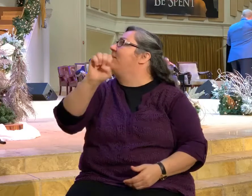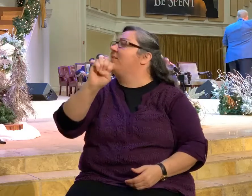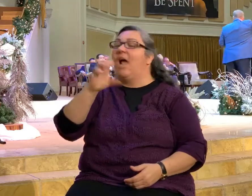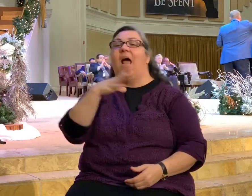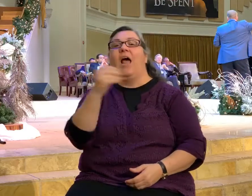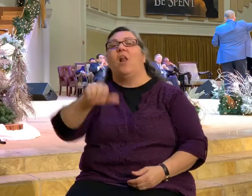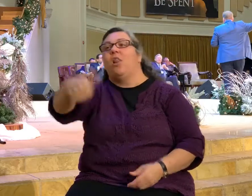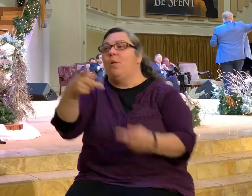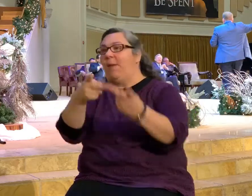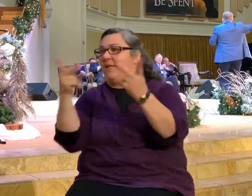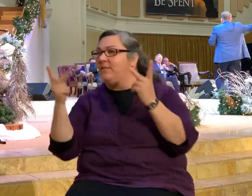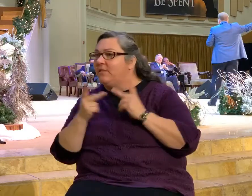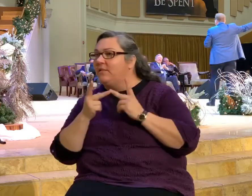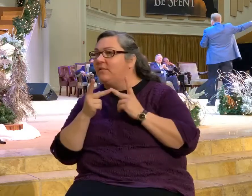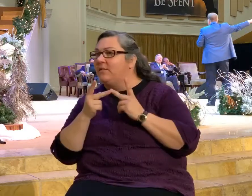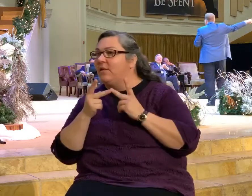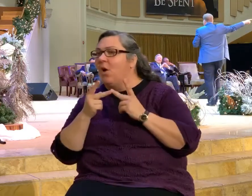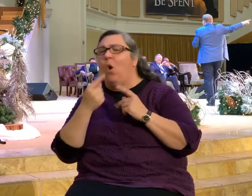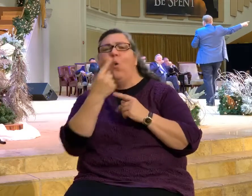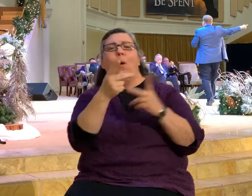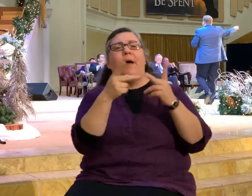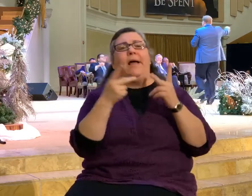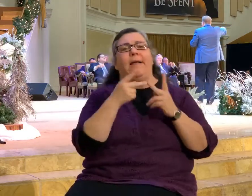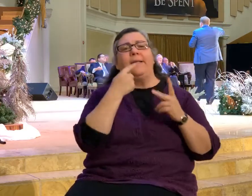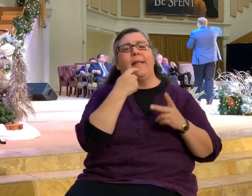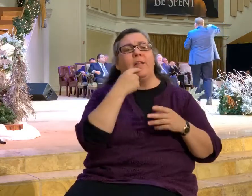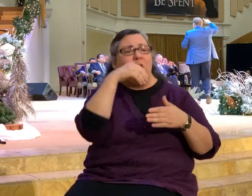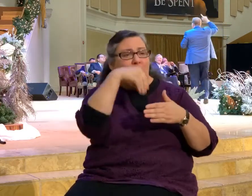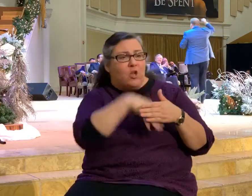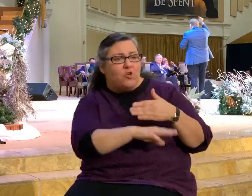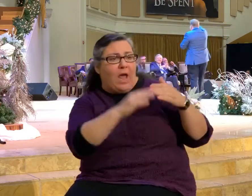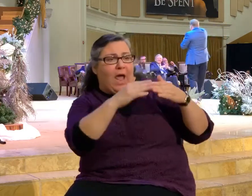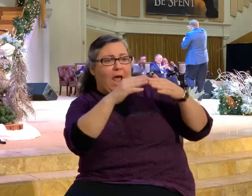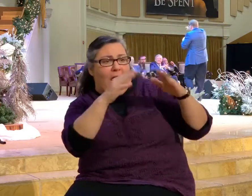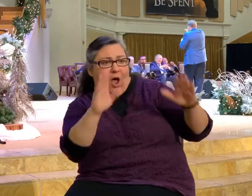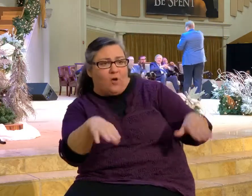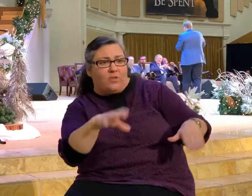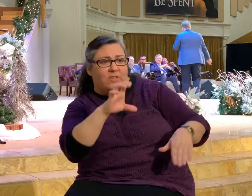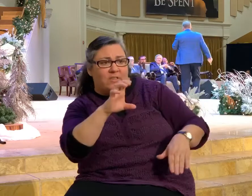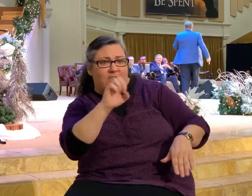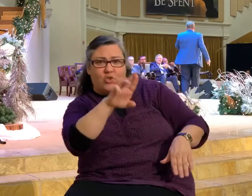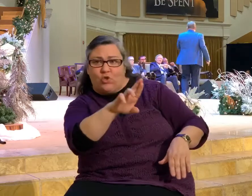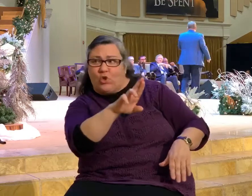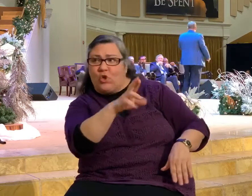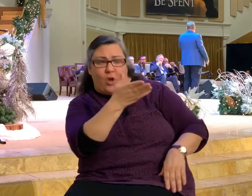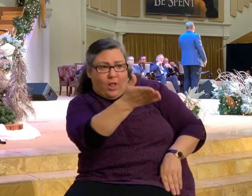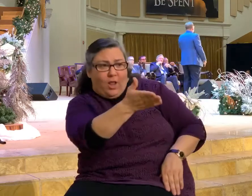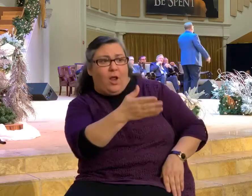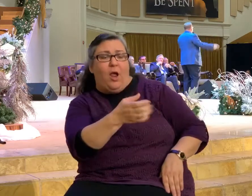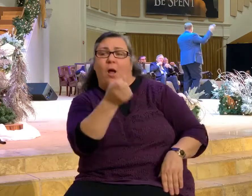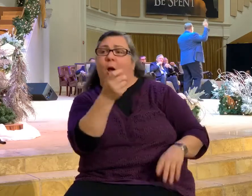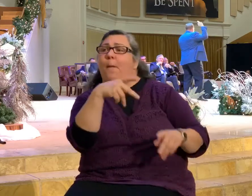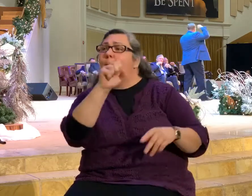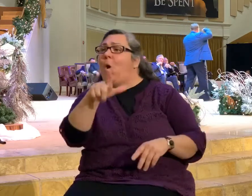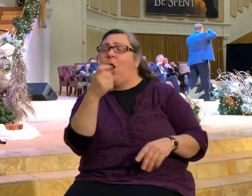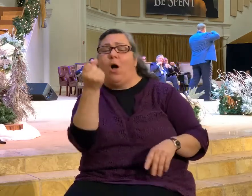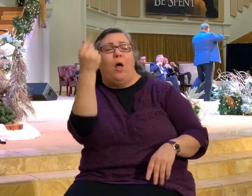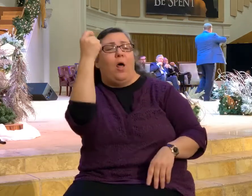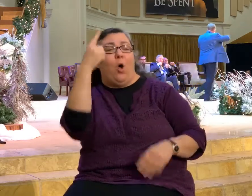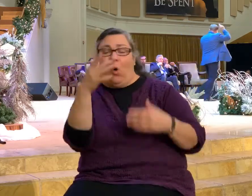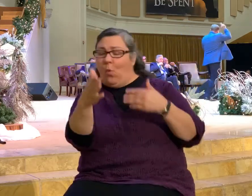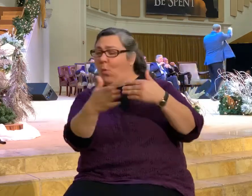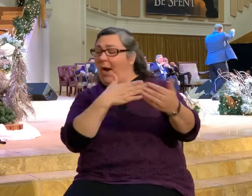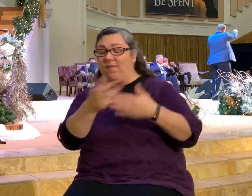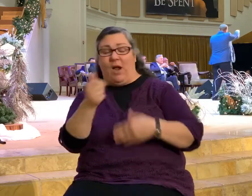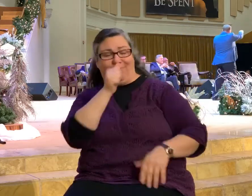don't think you got that. One place he said unto the household at Caesar's house. He understood that whatever I got